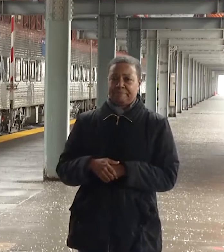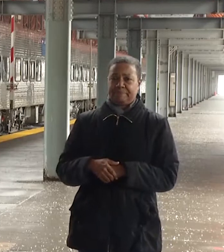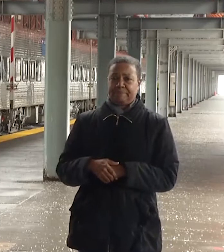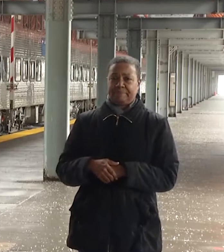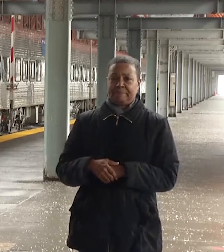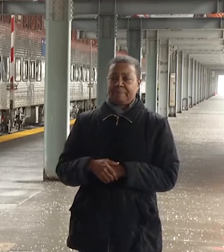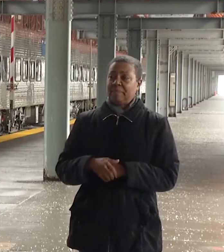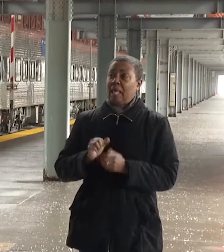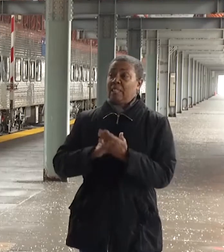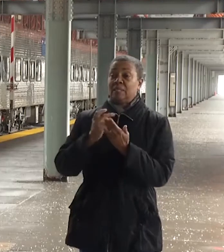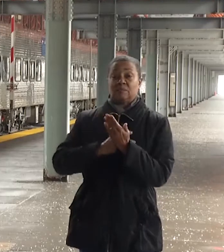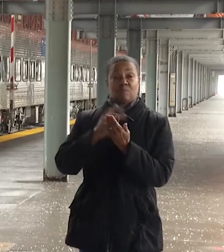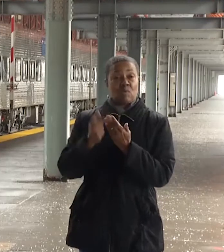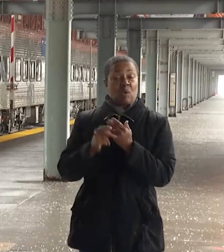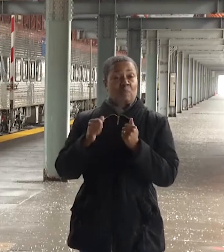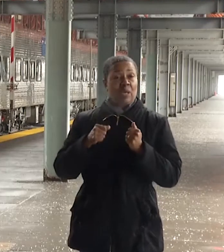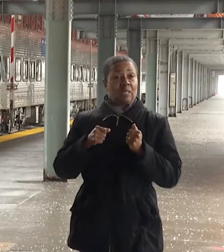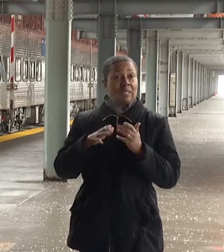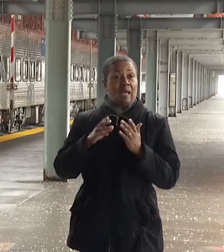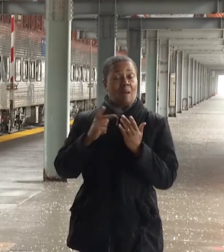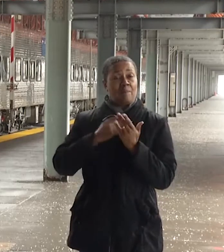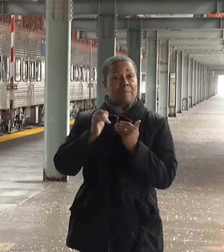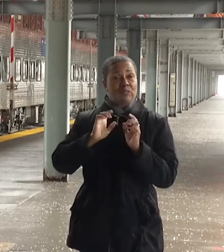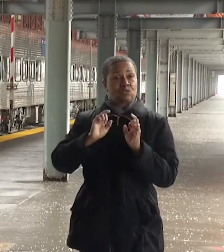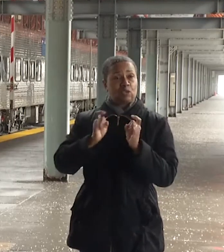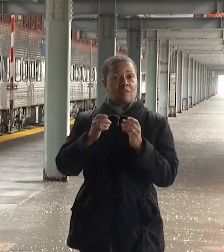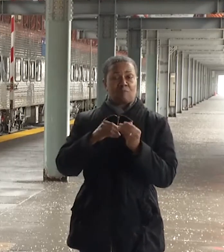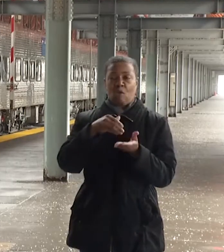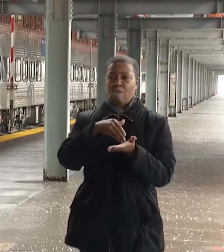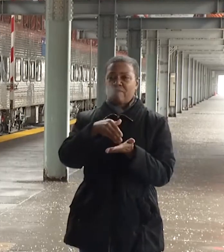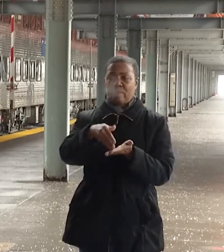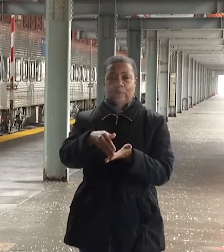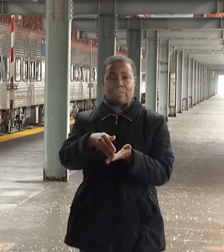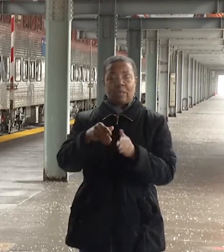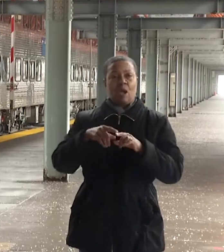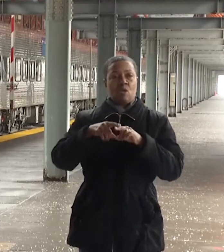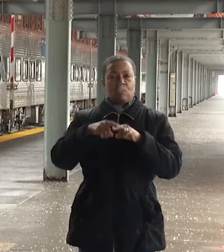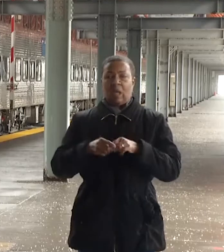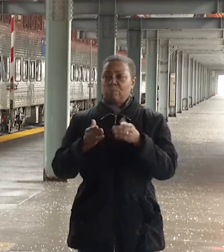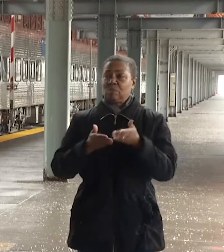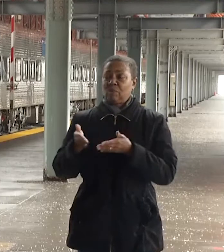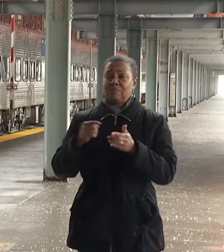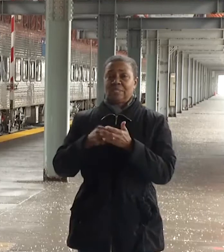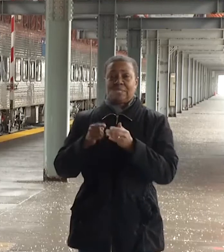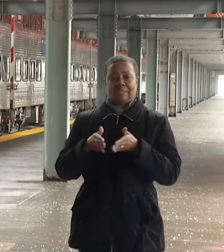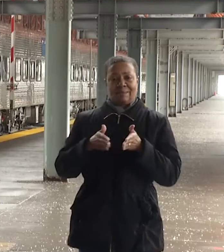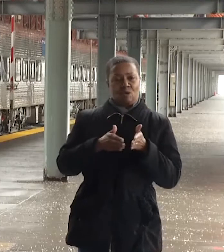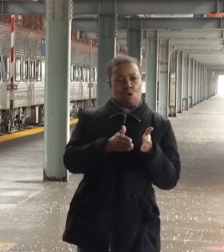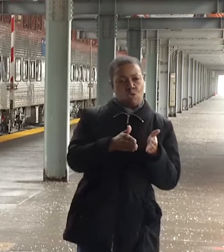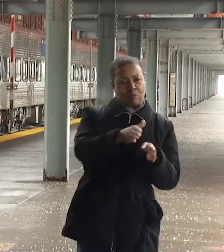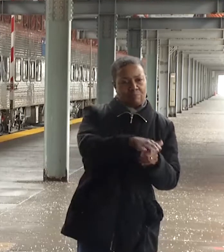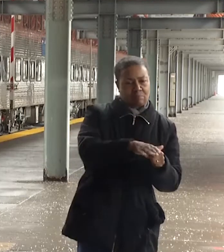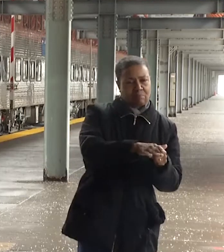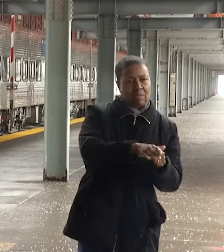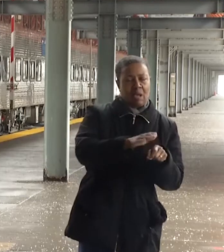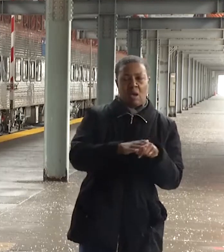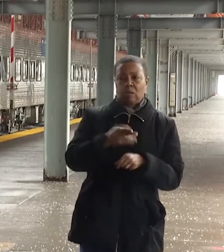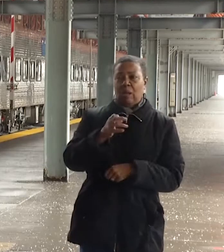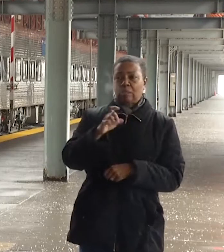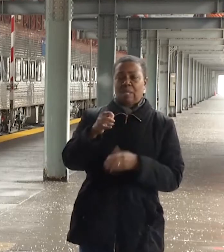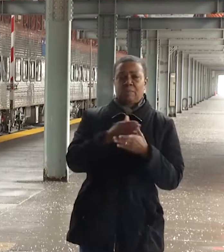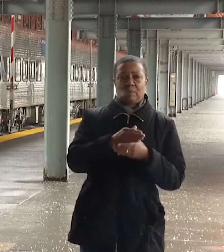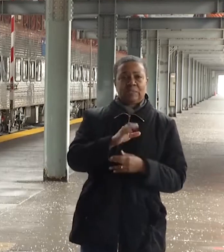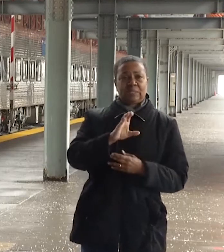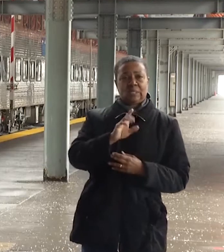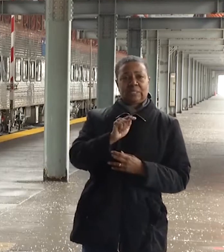This pilot will allow PACE to provide more frequent, reliable service in this corridor along Halsted between